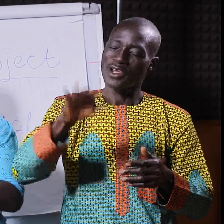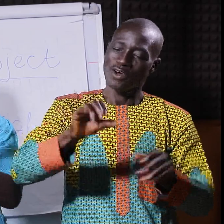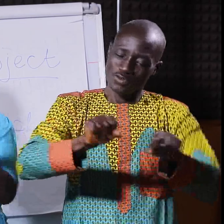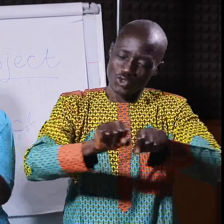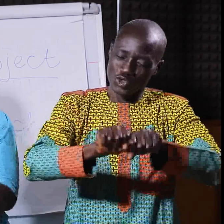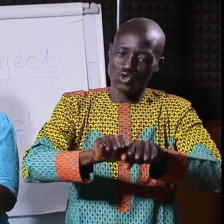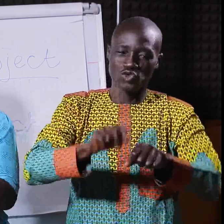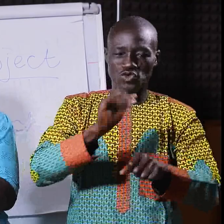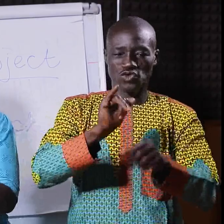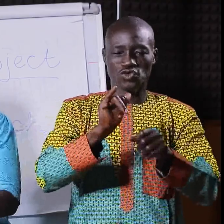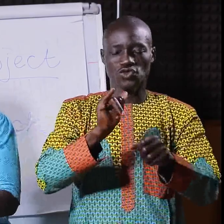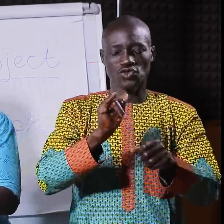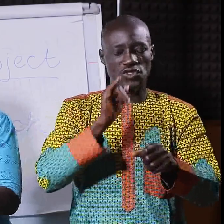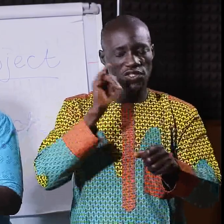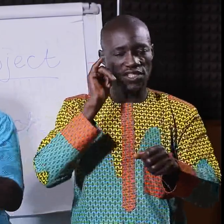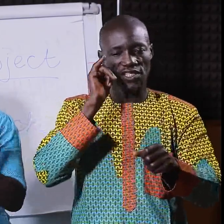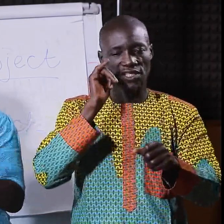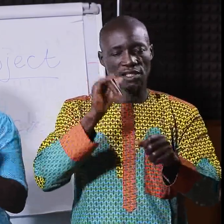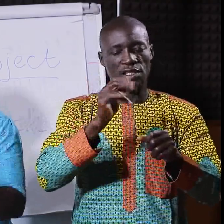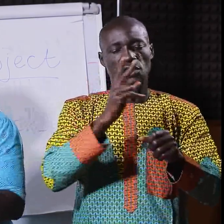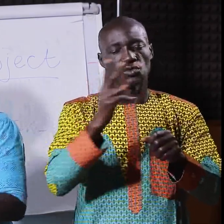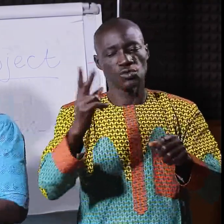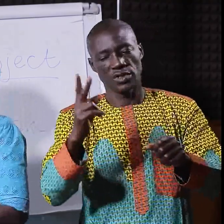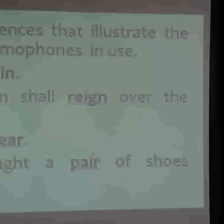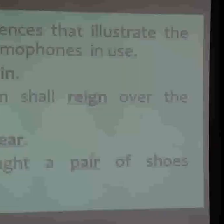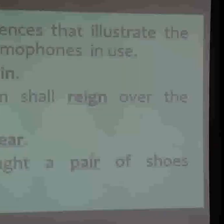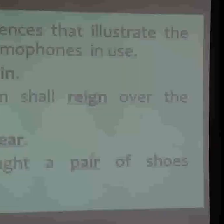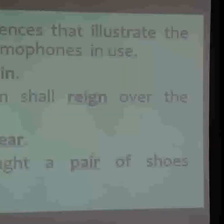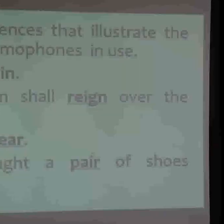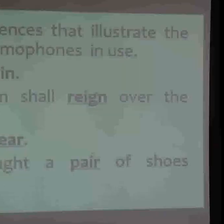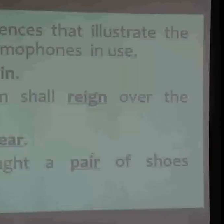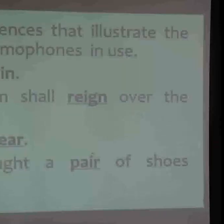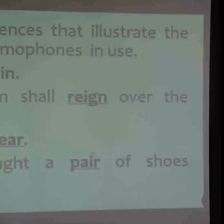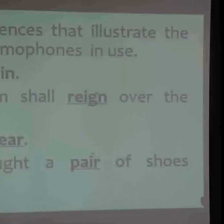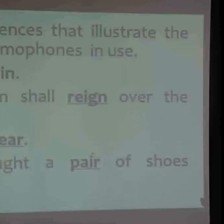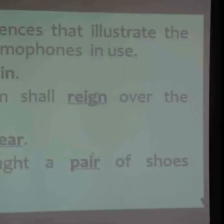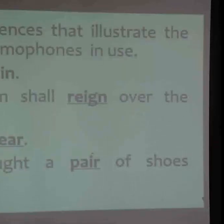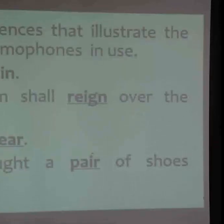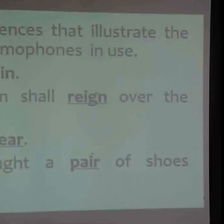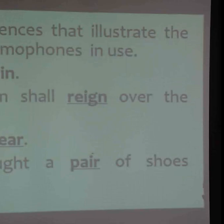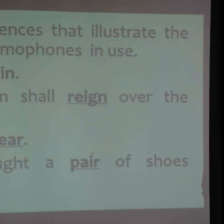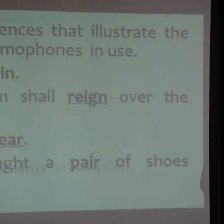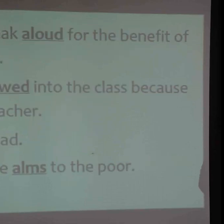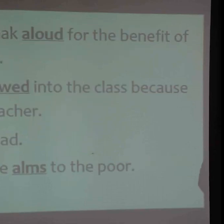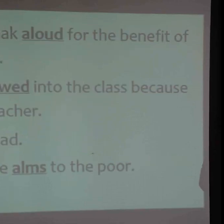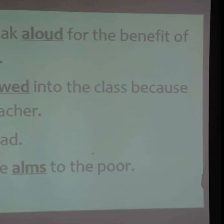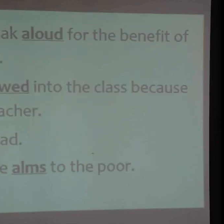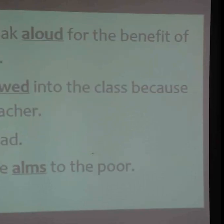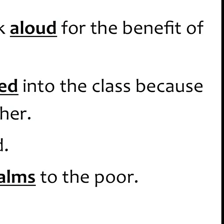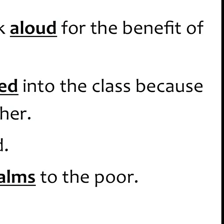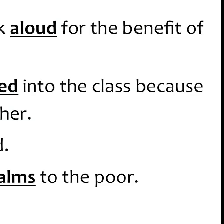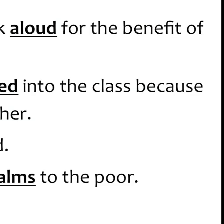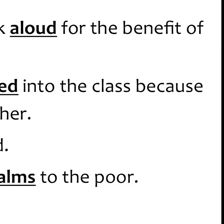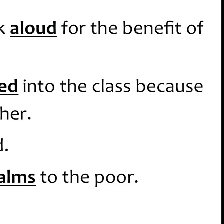talking about two things brought in a group, a pair, two. Musa bought a pair of shoes yesterday.